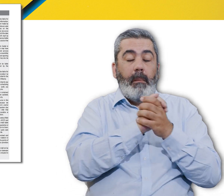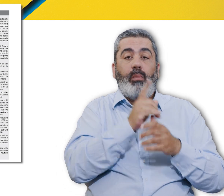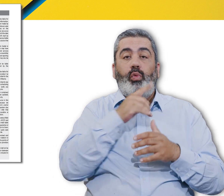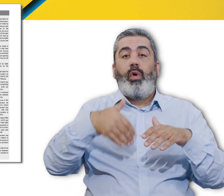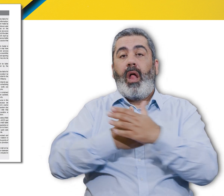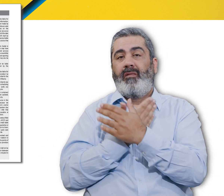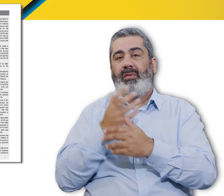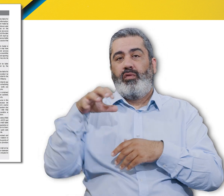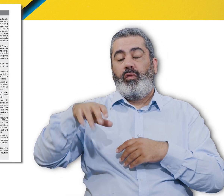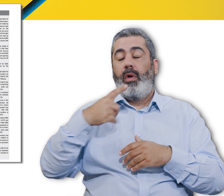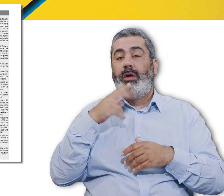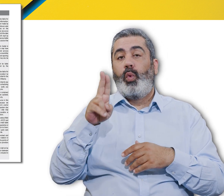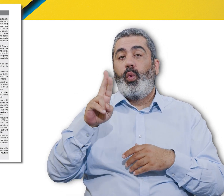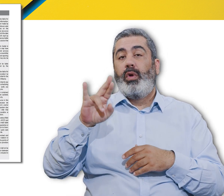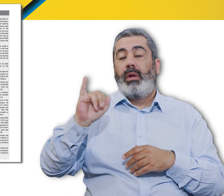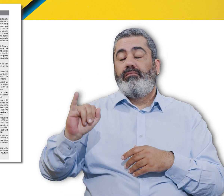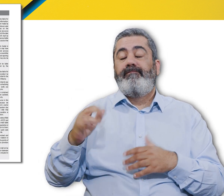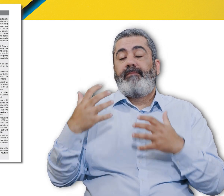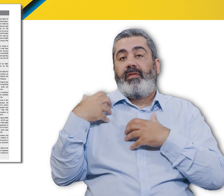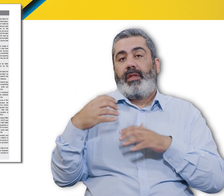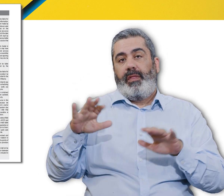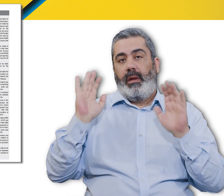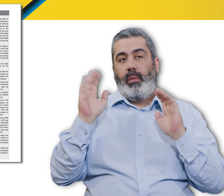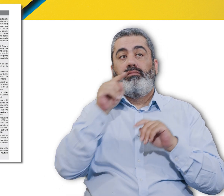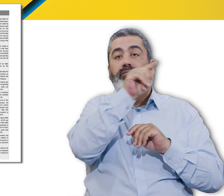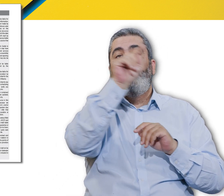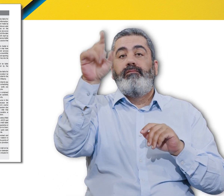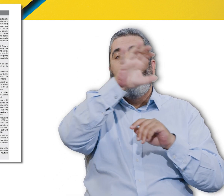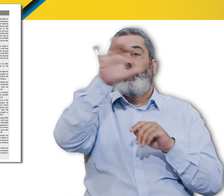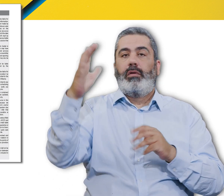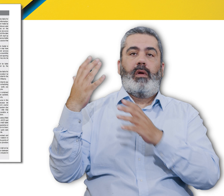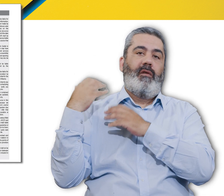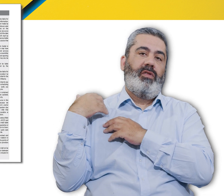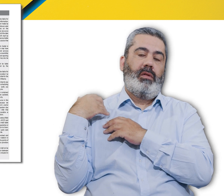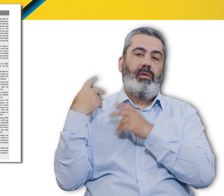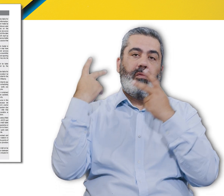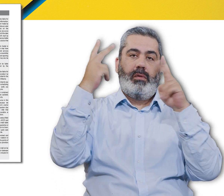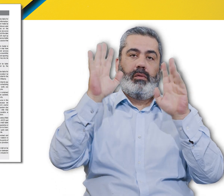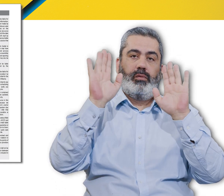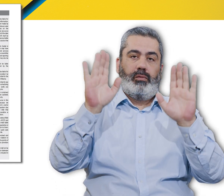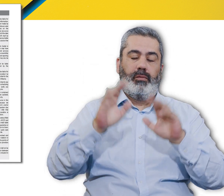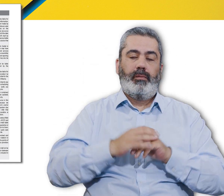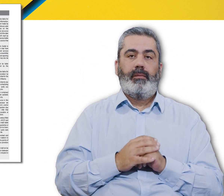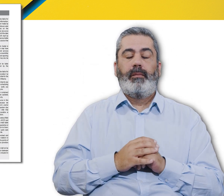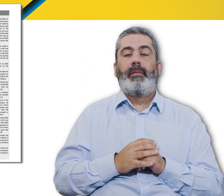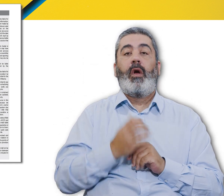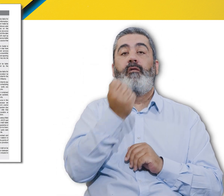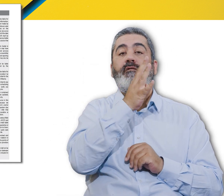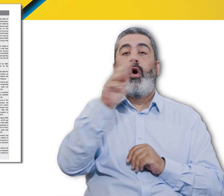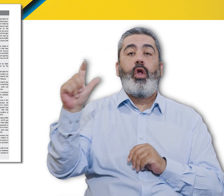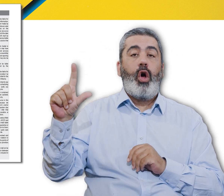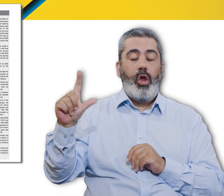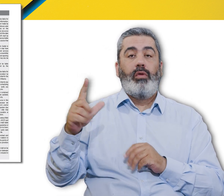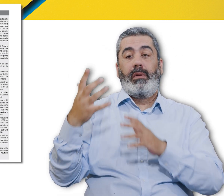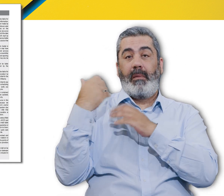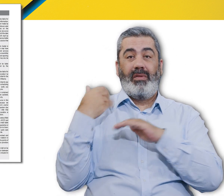by the providers themselves. NCDP and URI shall not be liable for data and information provided by the For